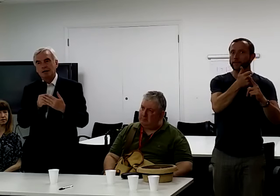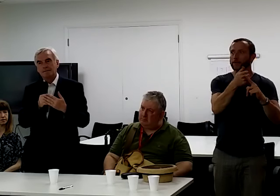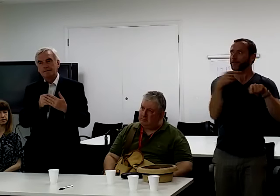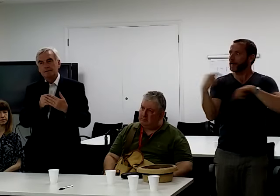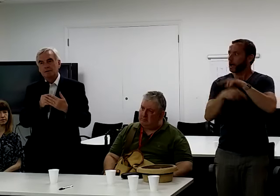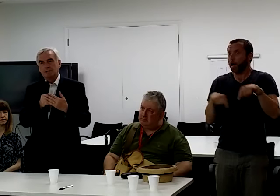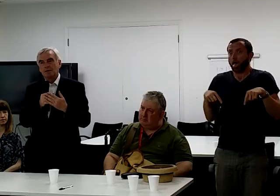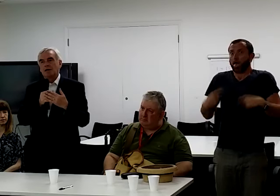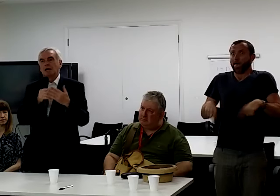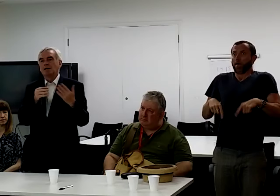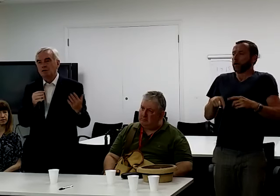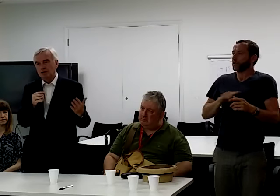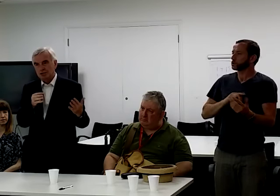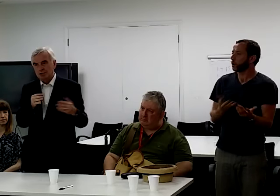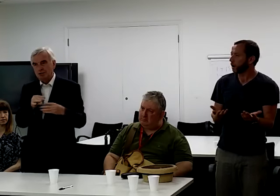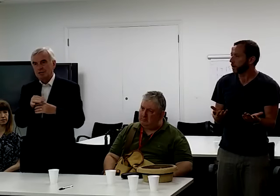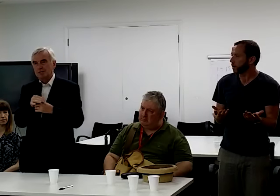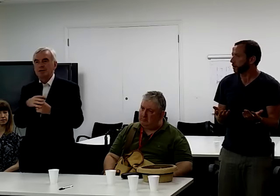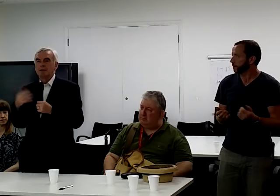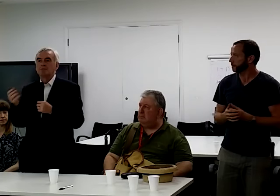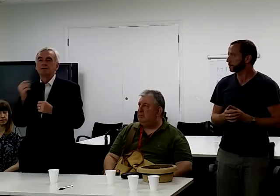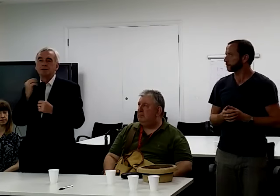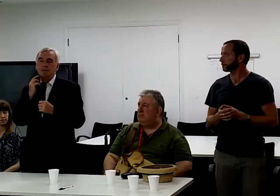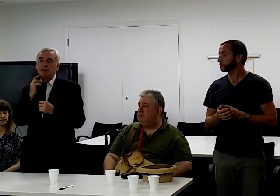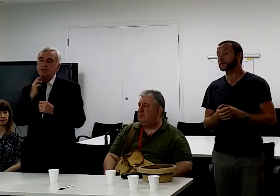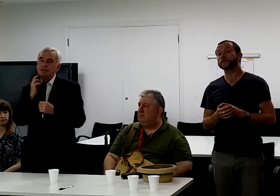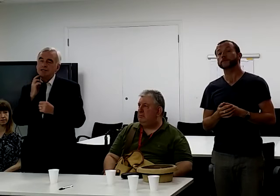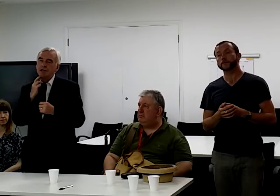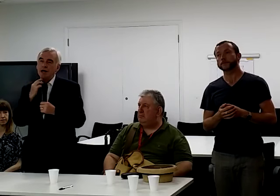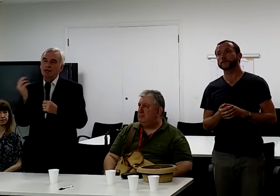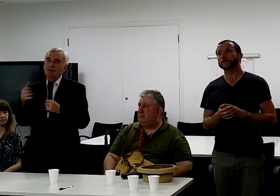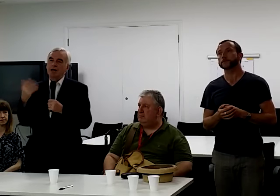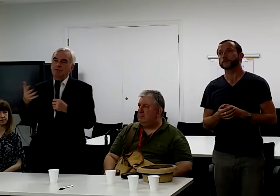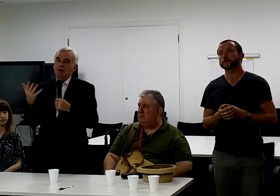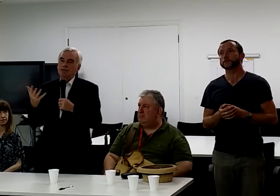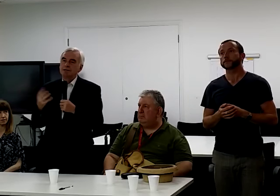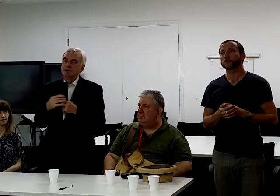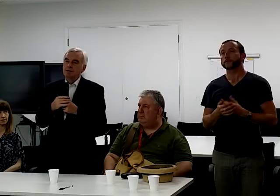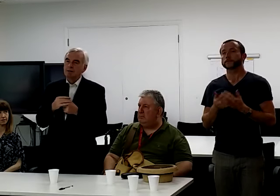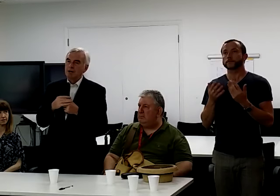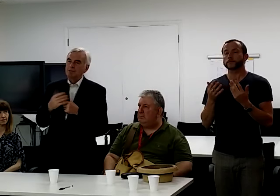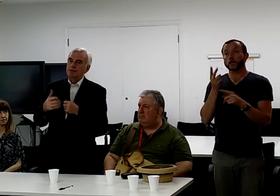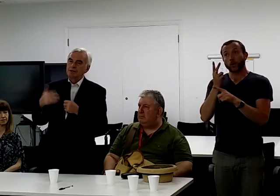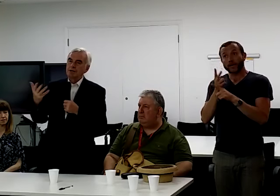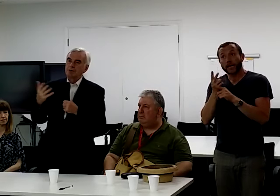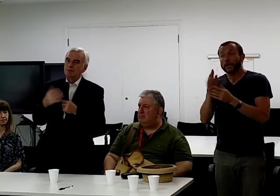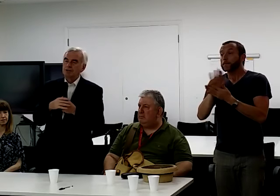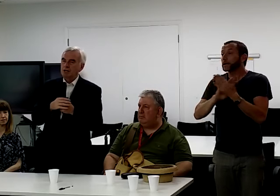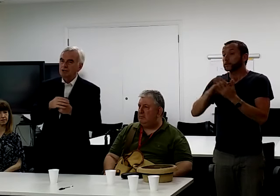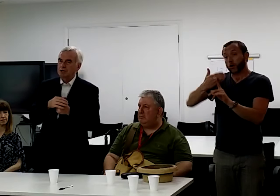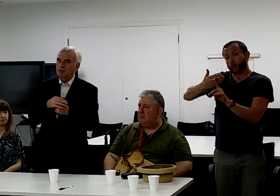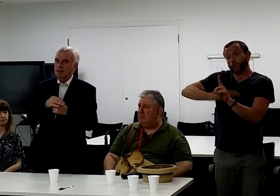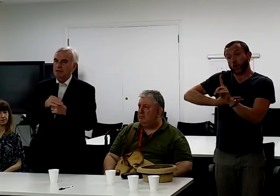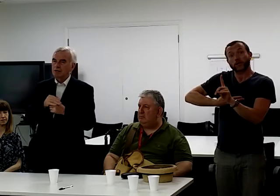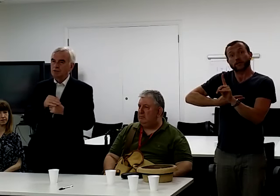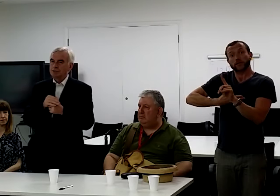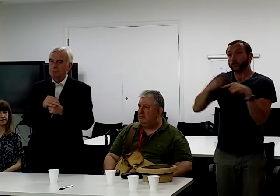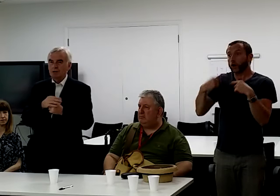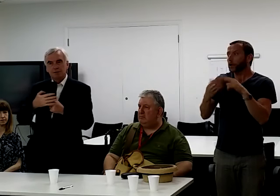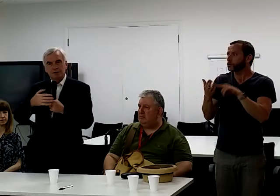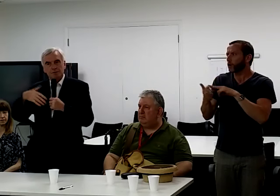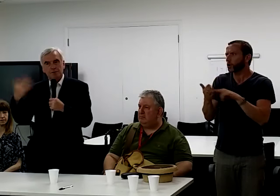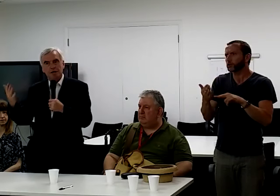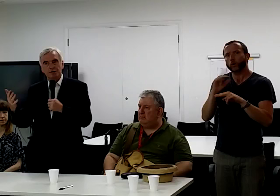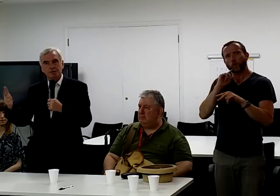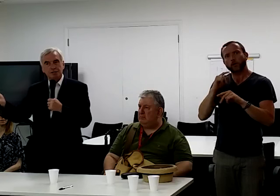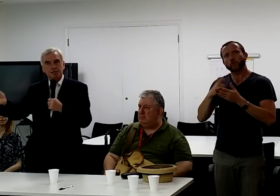be leader again. Now again, it looks as though some of the members have been denied that right. It might be that they will be challenging that in